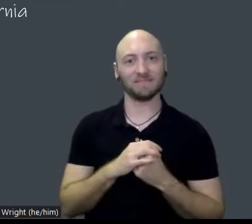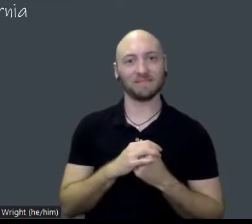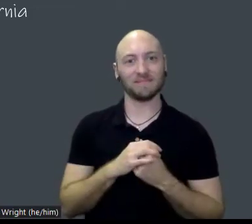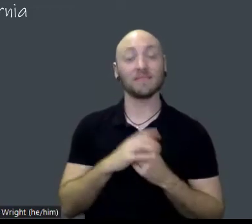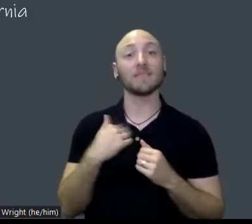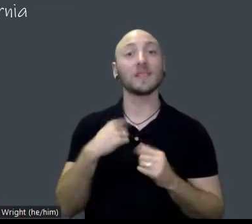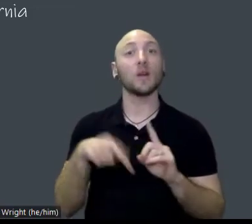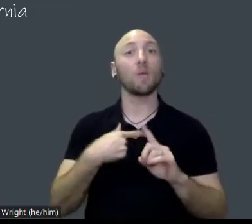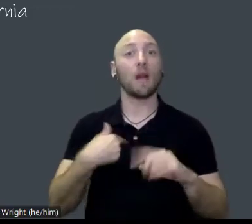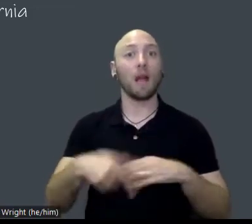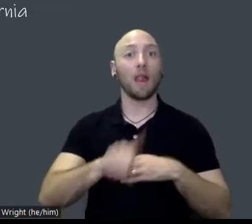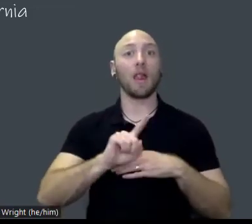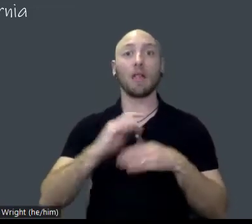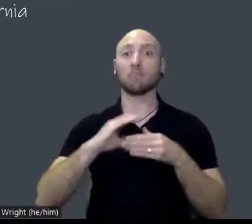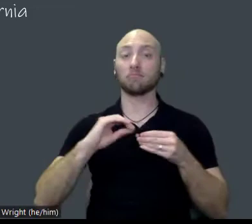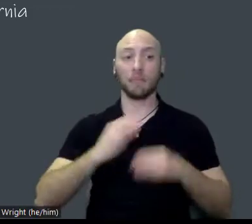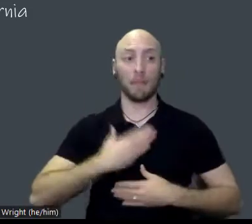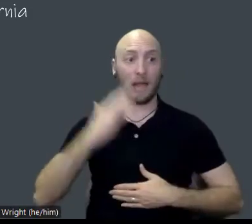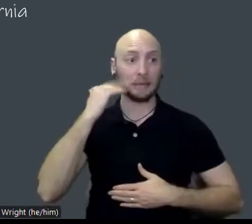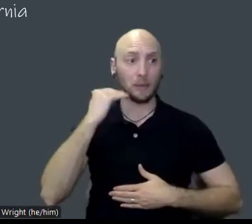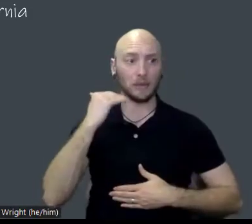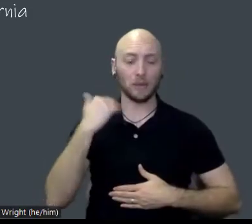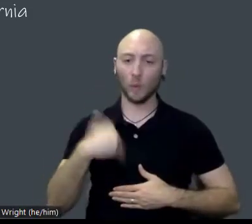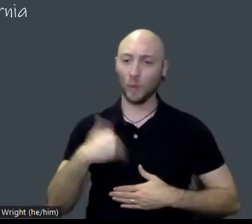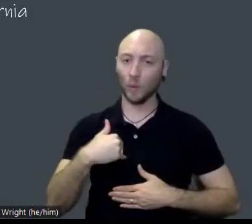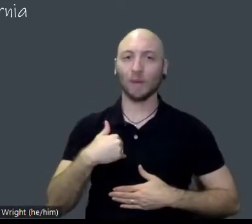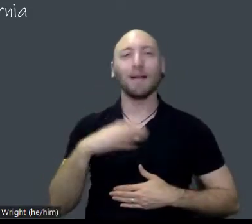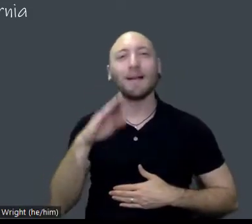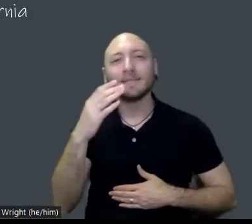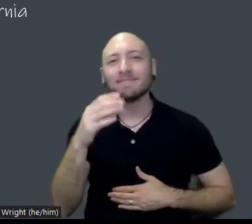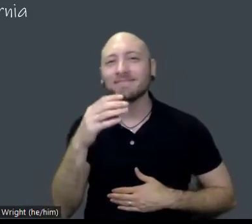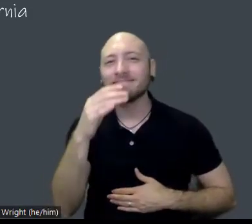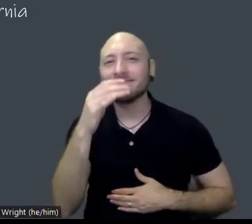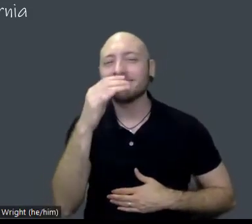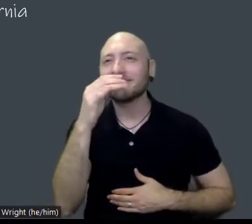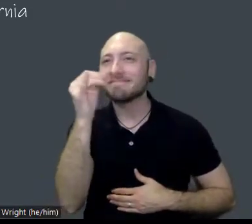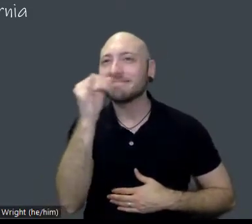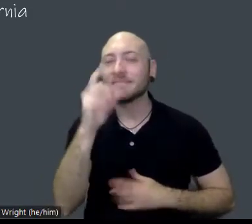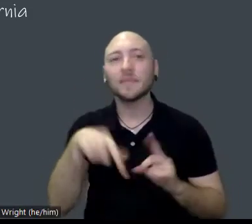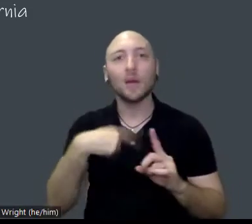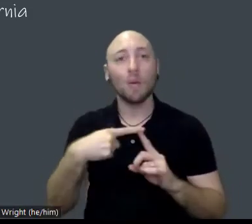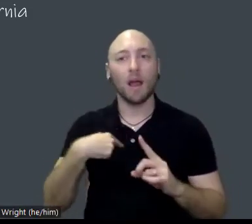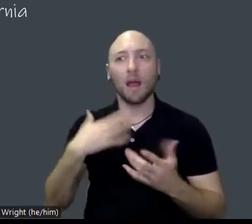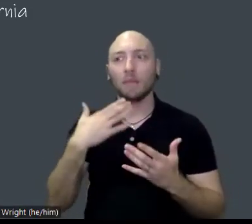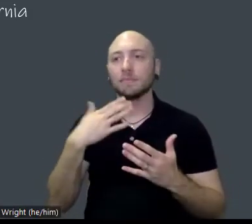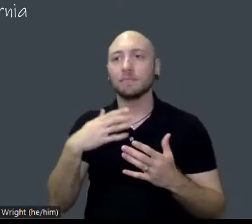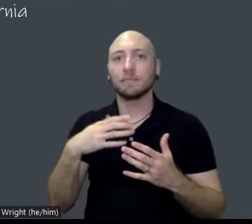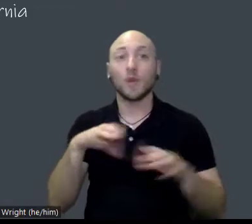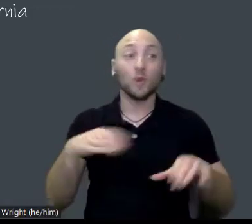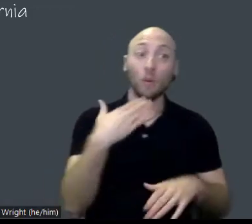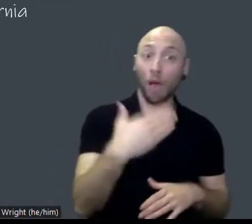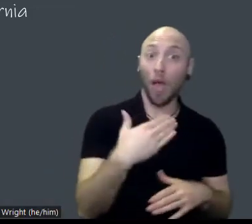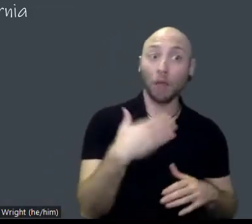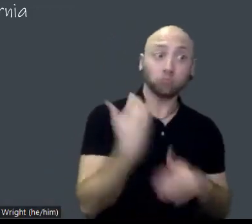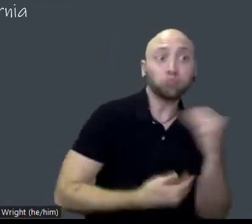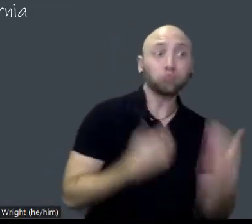sharing, especially it's really funny. I always get asked to share when I'm like feeling really bad mentally. Like when I'm doing really good, I'm like, man, I got